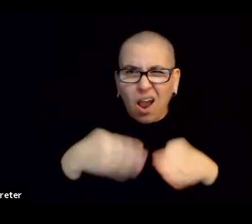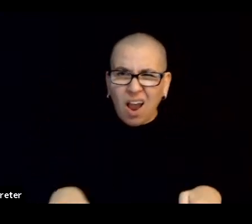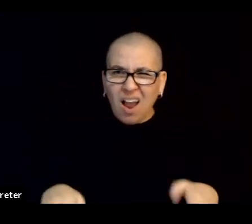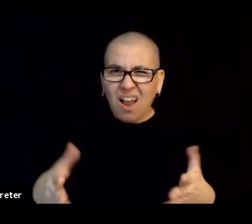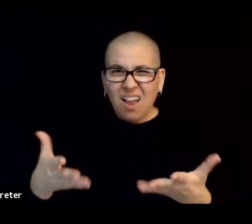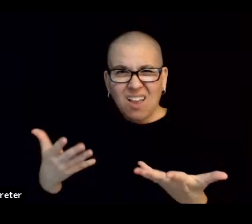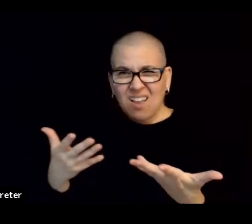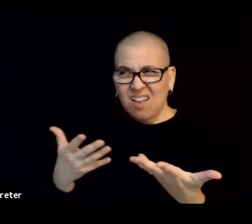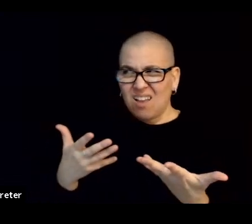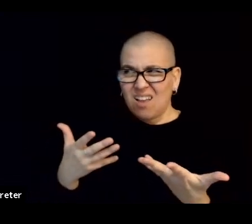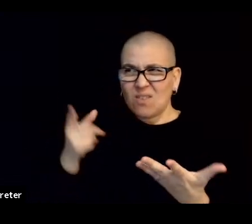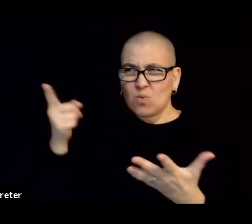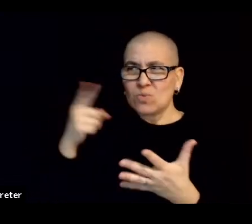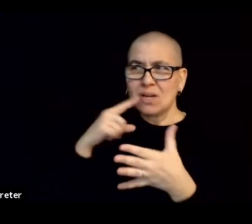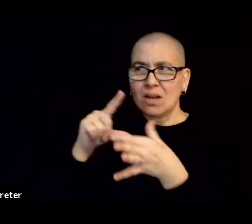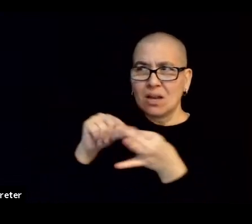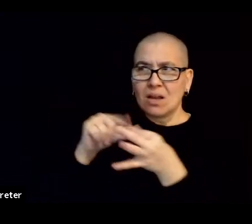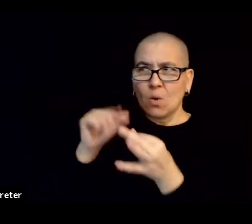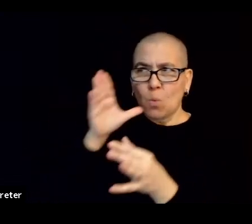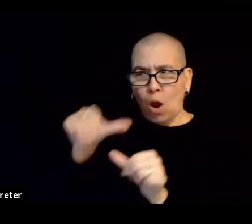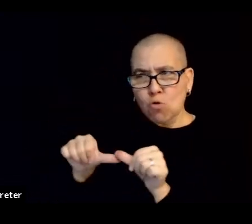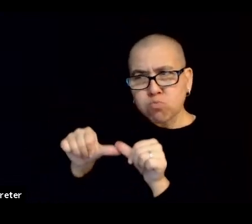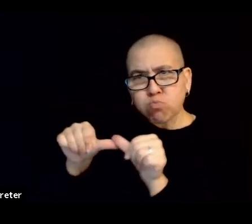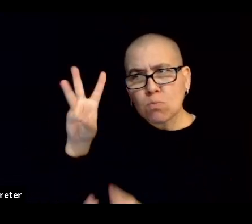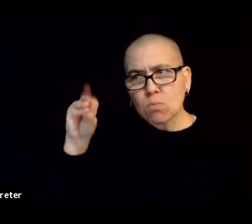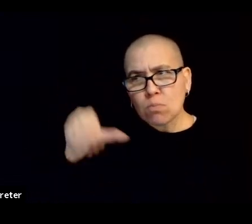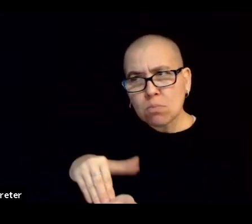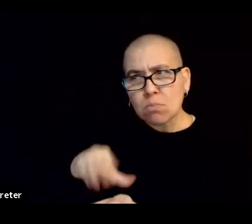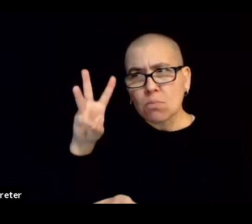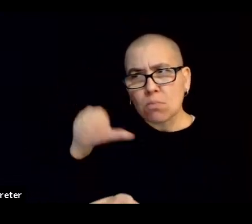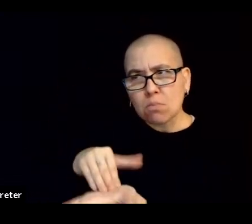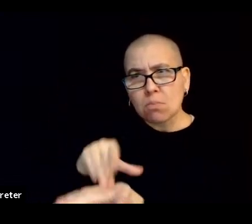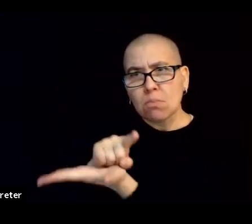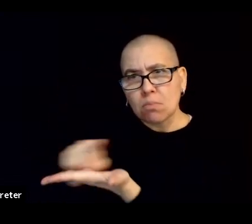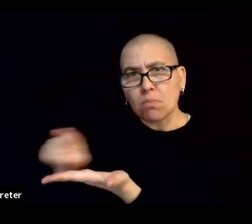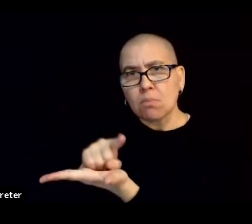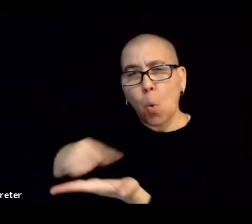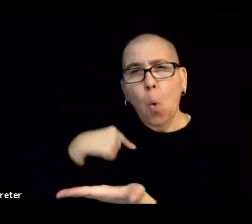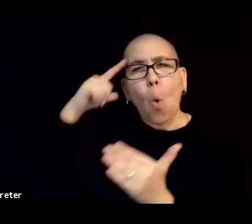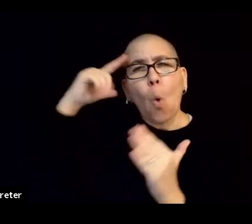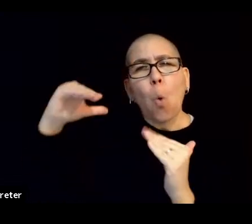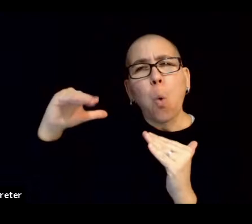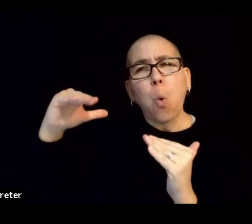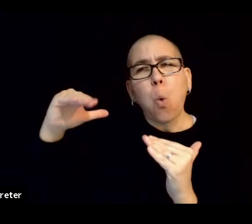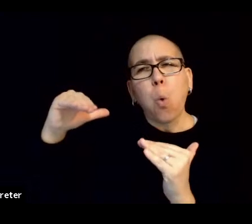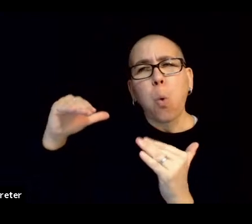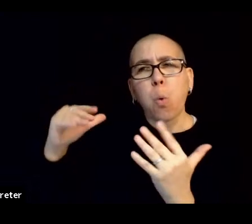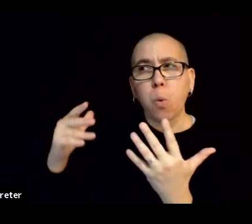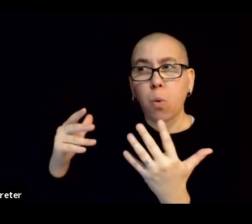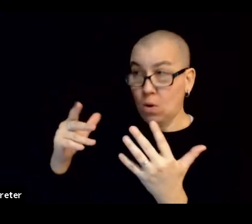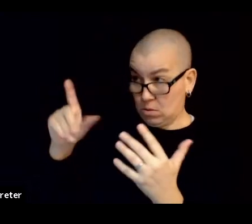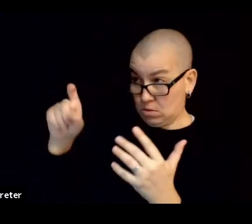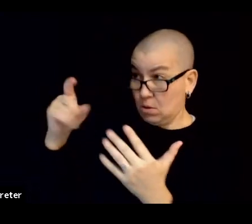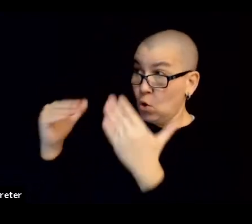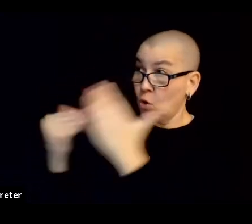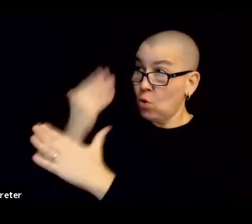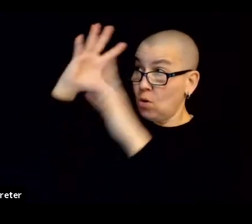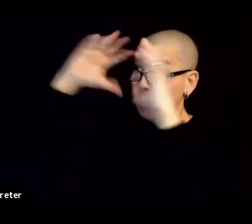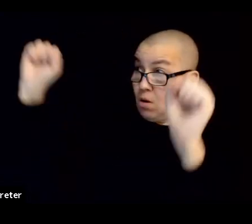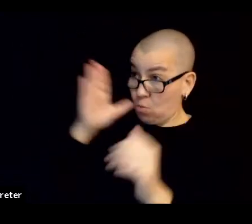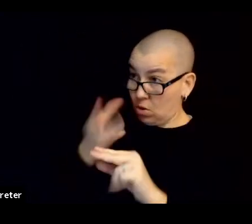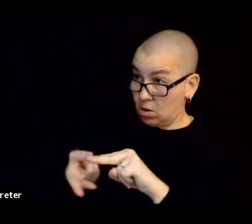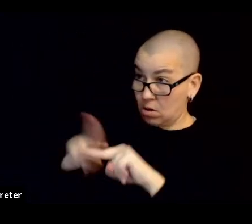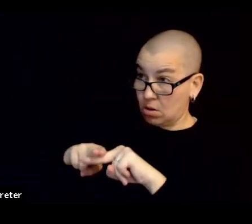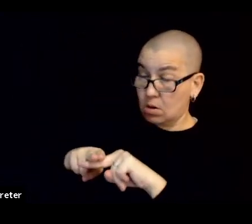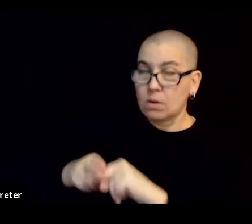vaccine we should expect to get in the coming weeks. Yeah, well, first of all, Secretary Azar is done in 44